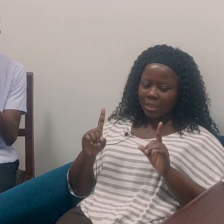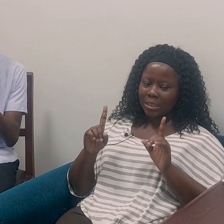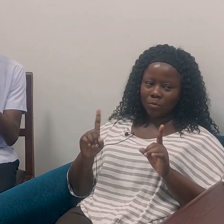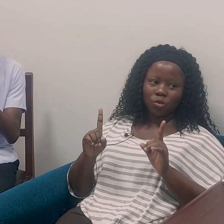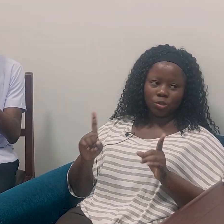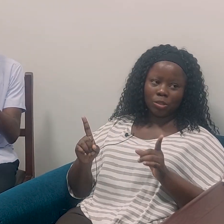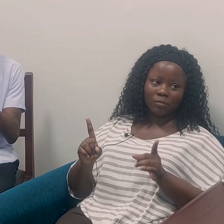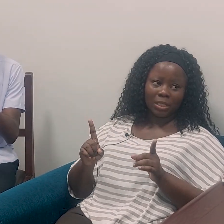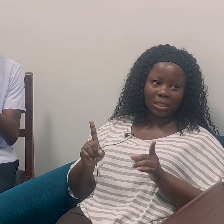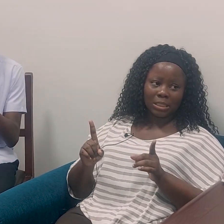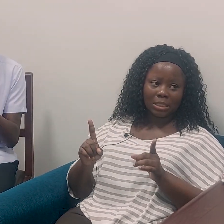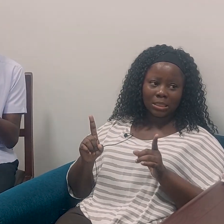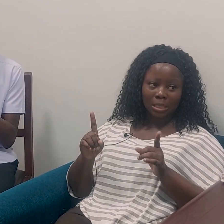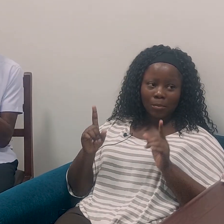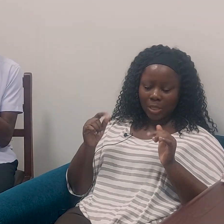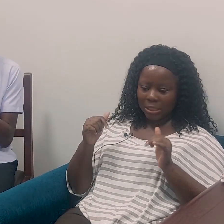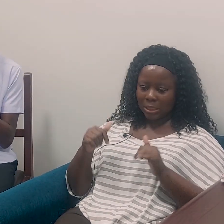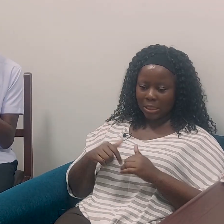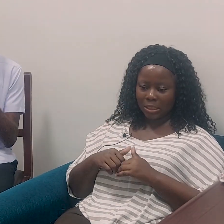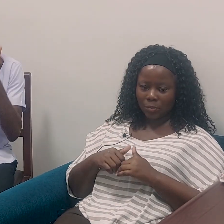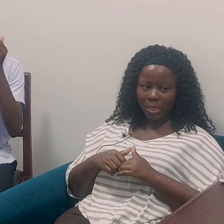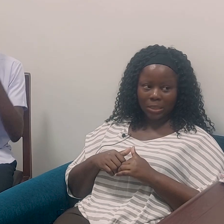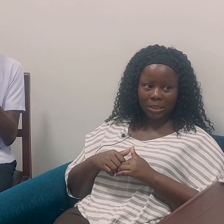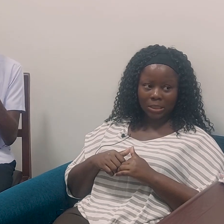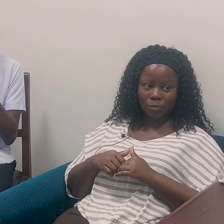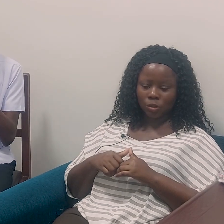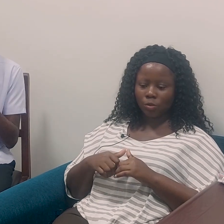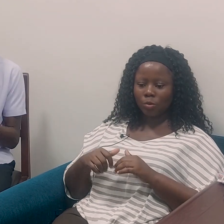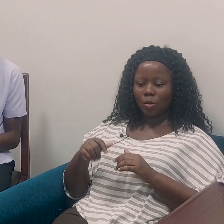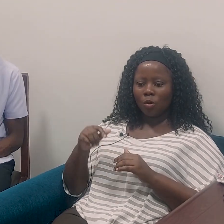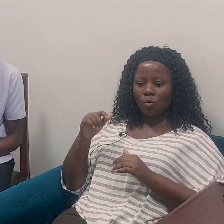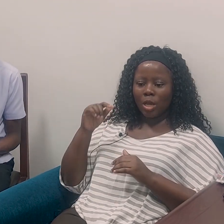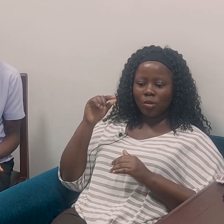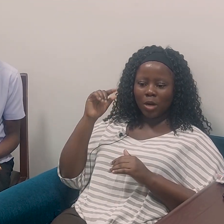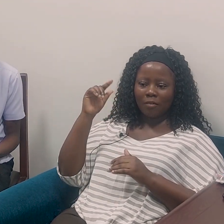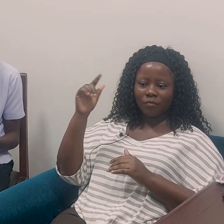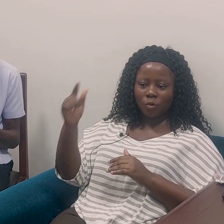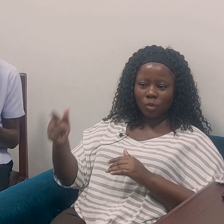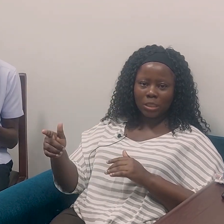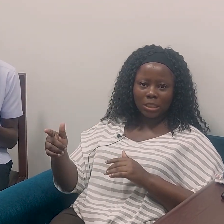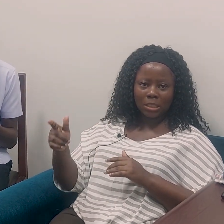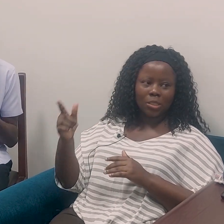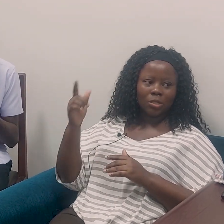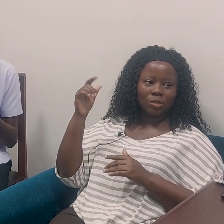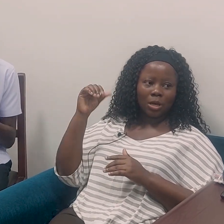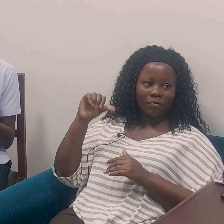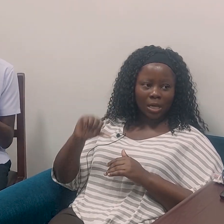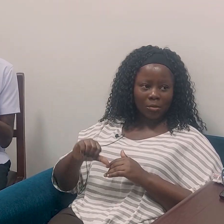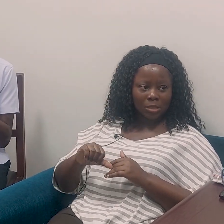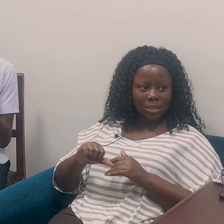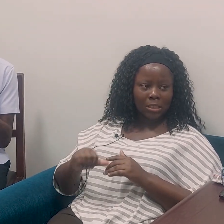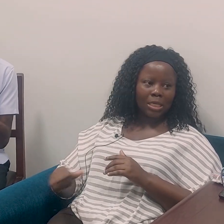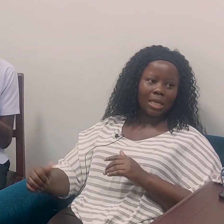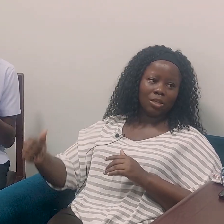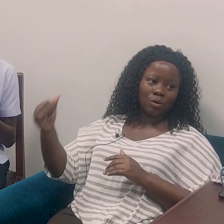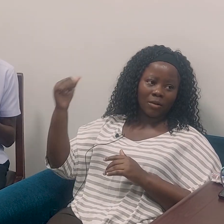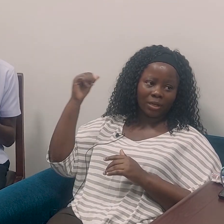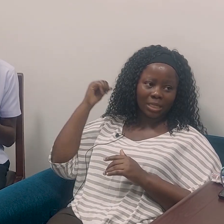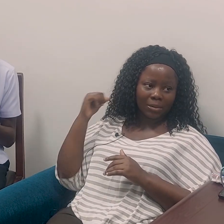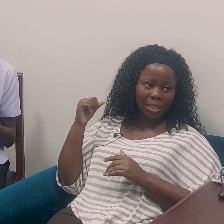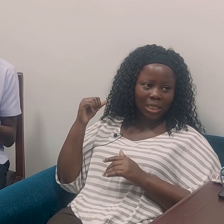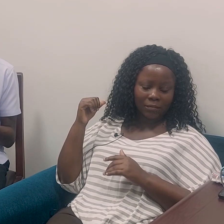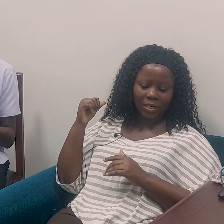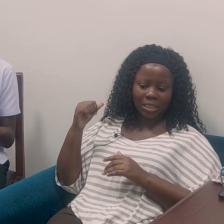have this in most universities, but Ashasi runs this model where you have coaching, you have counseling, and you